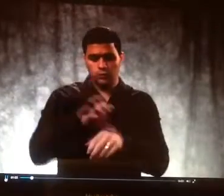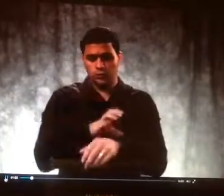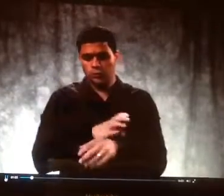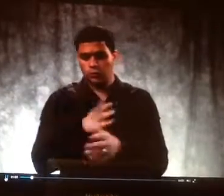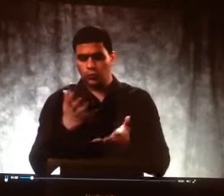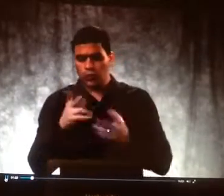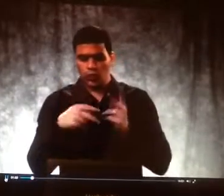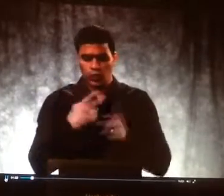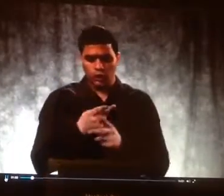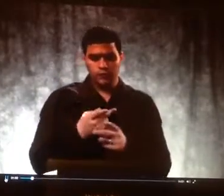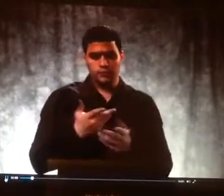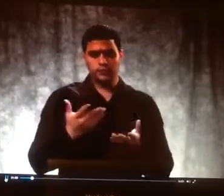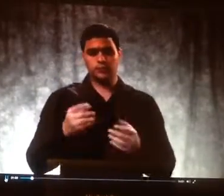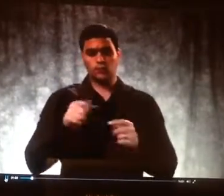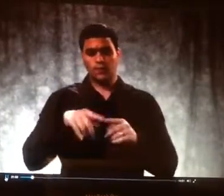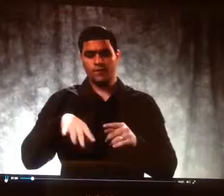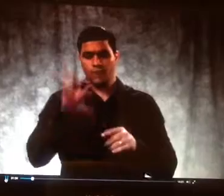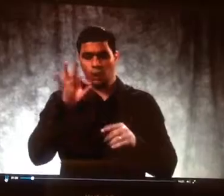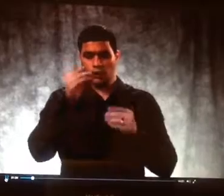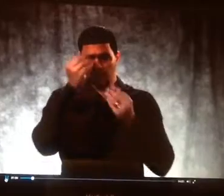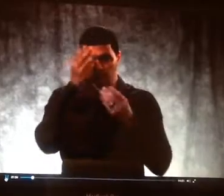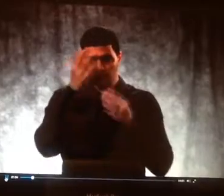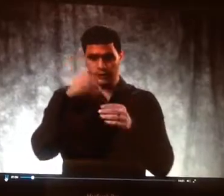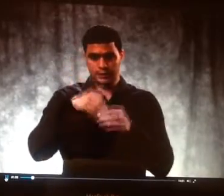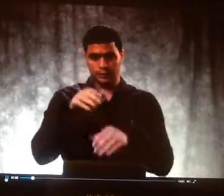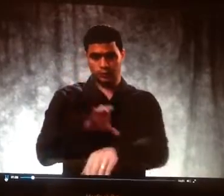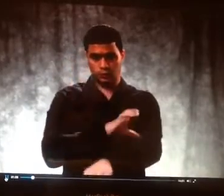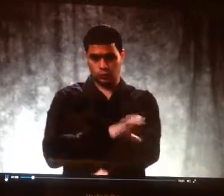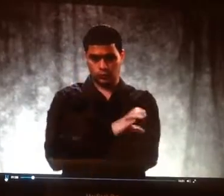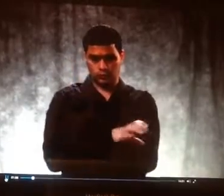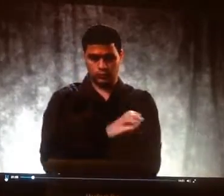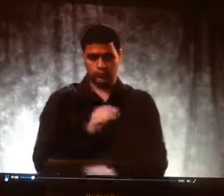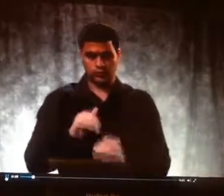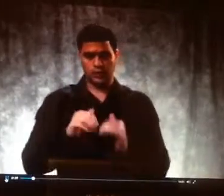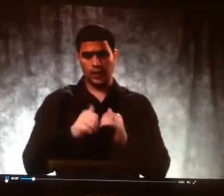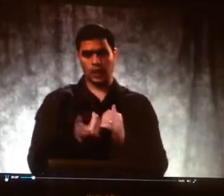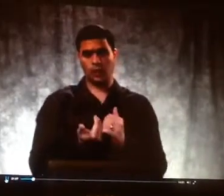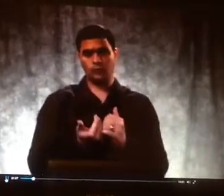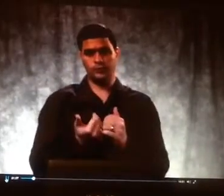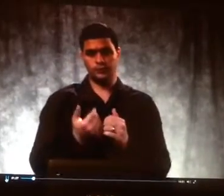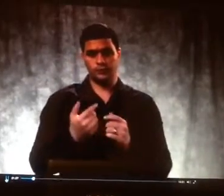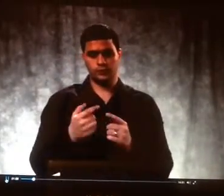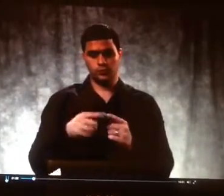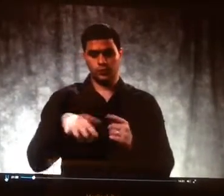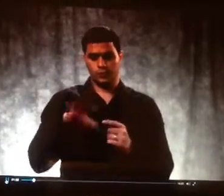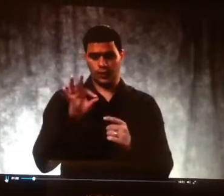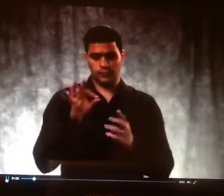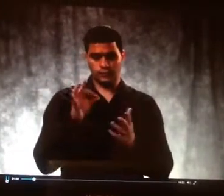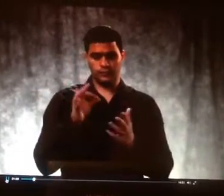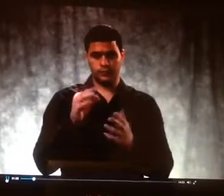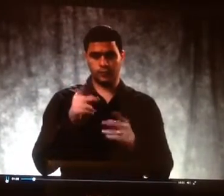and in that class you kind of diagnostically find out how to extract information from computers, find out how to